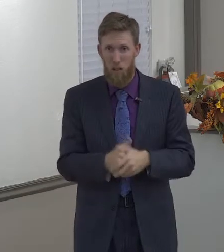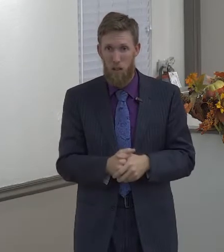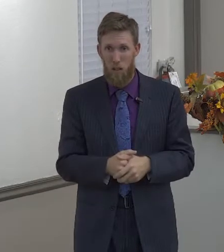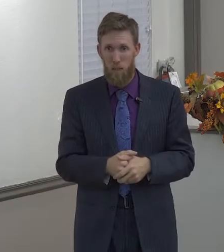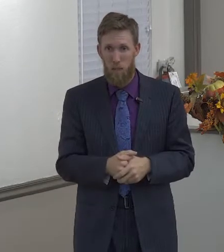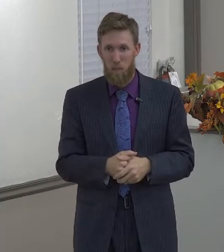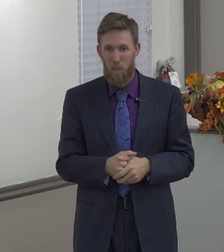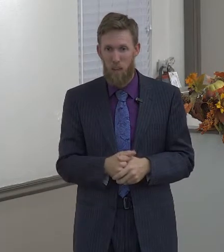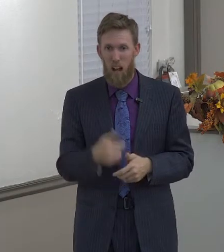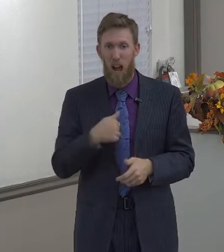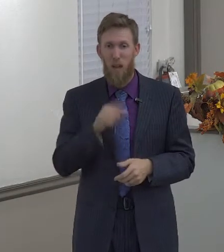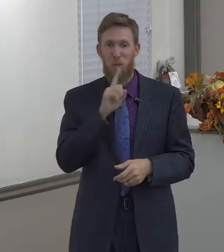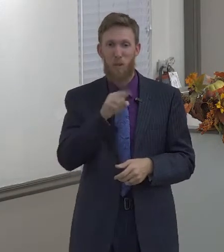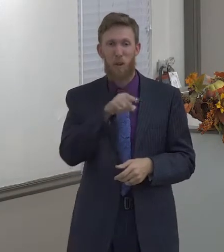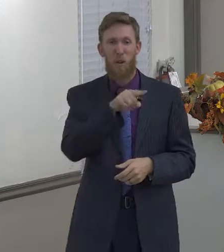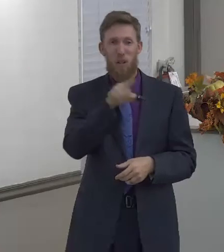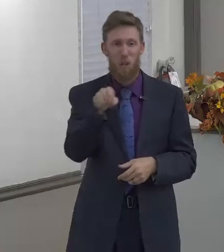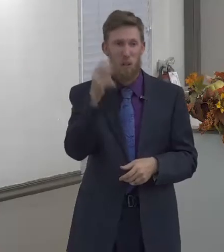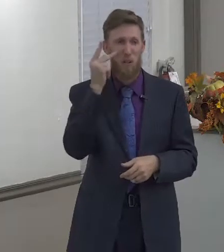to each one of us a different talent.